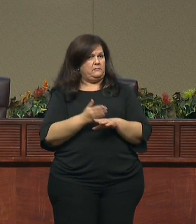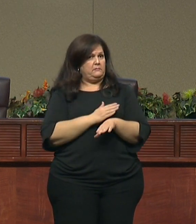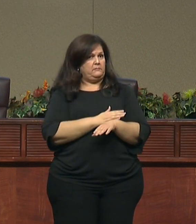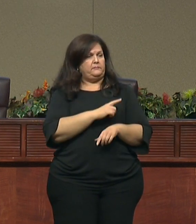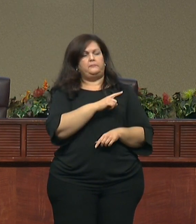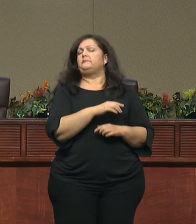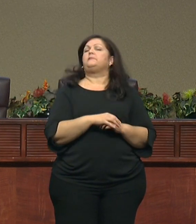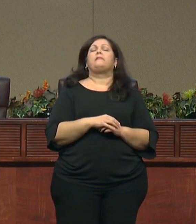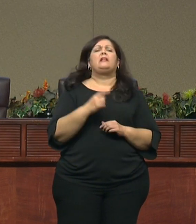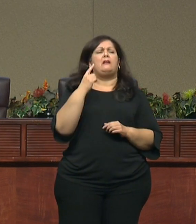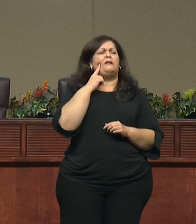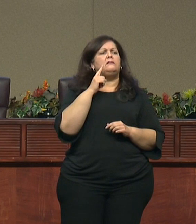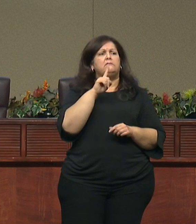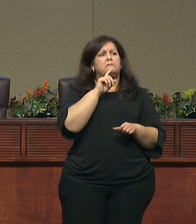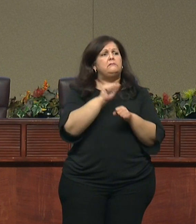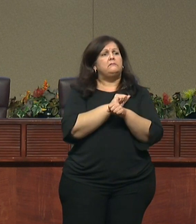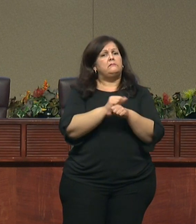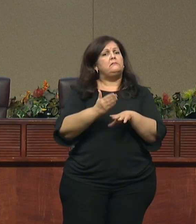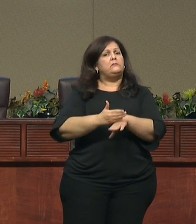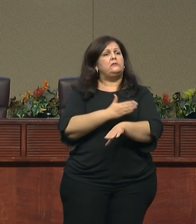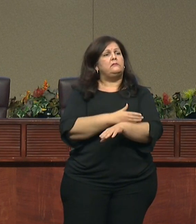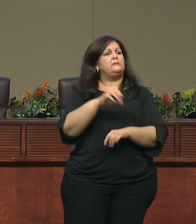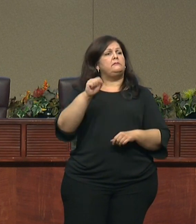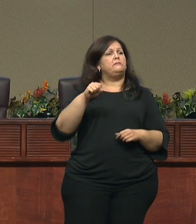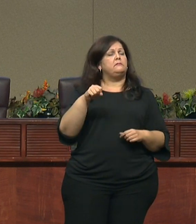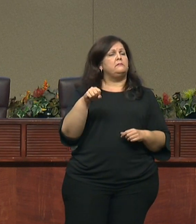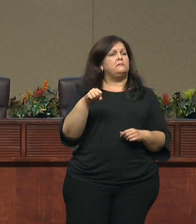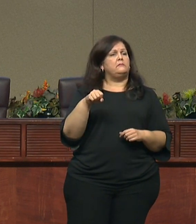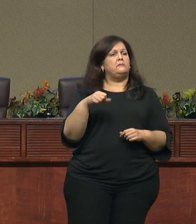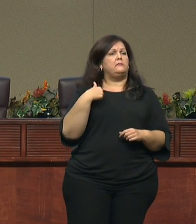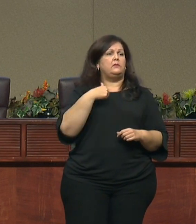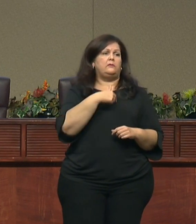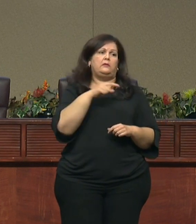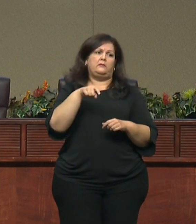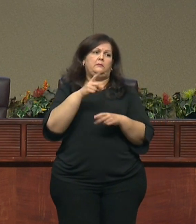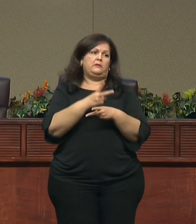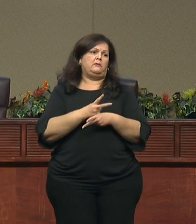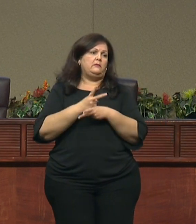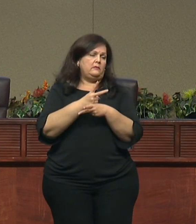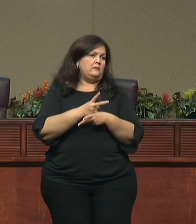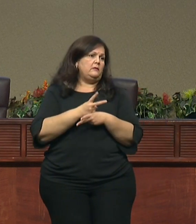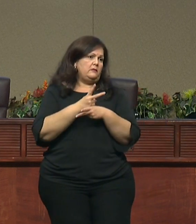No, I think there is a real improvement. We should be careful